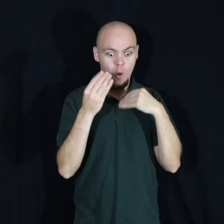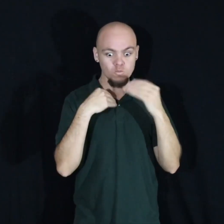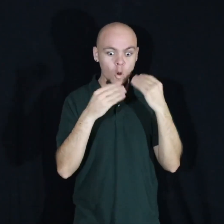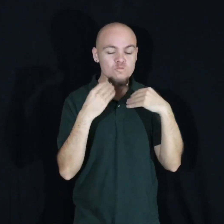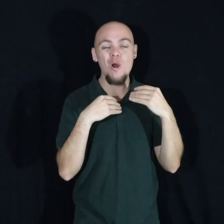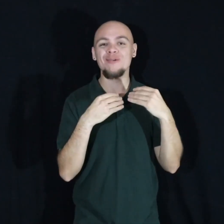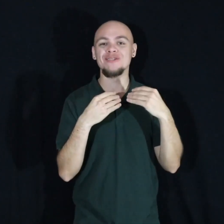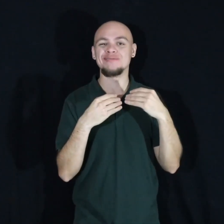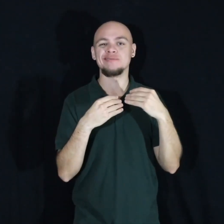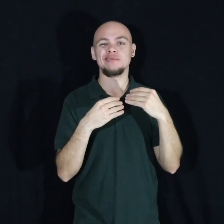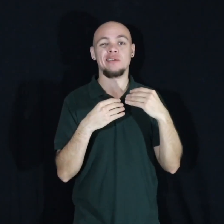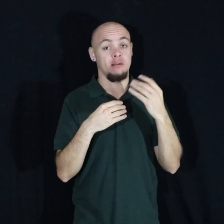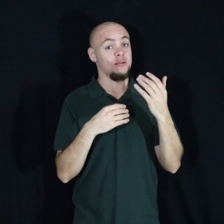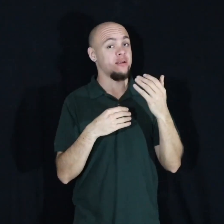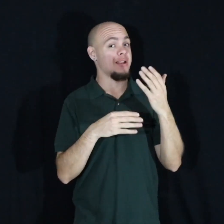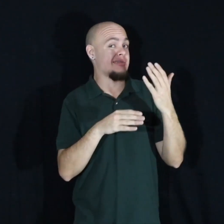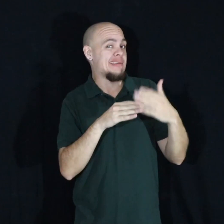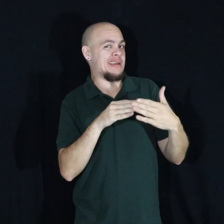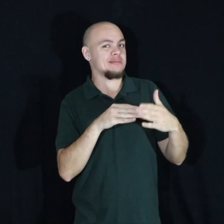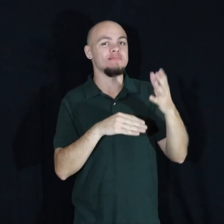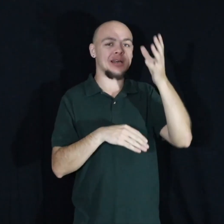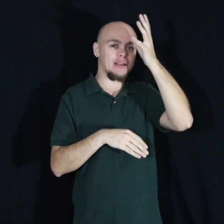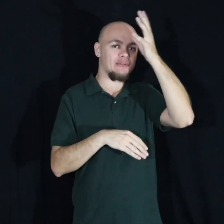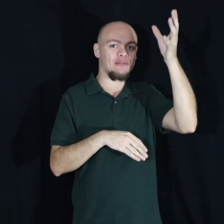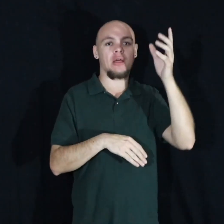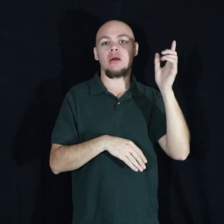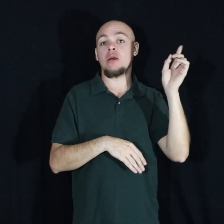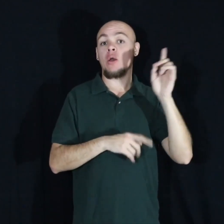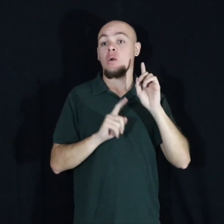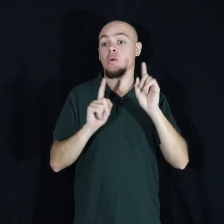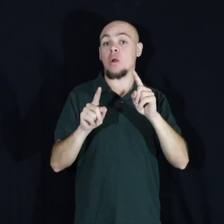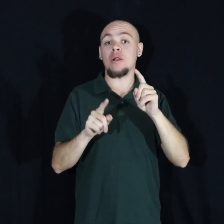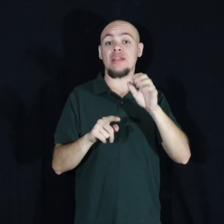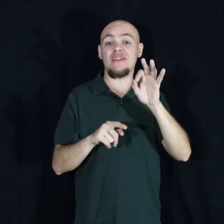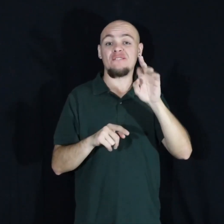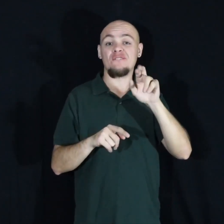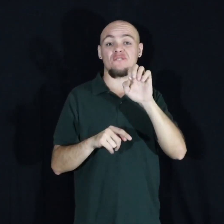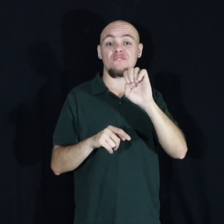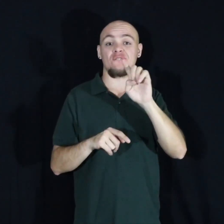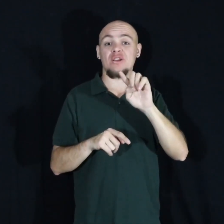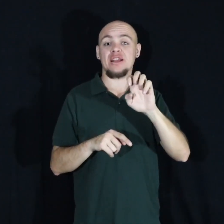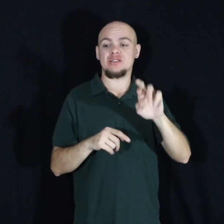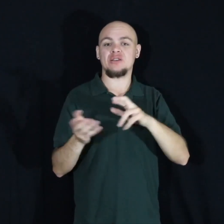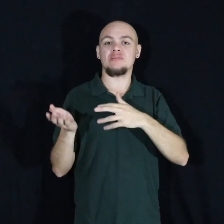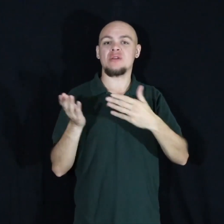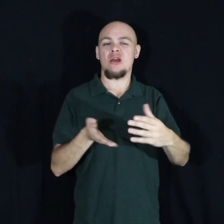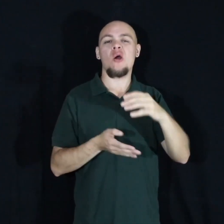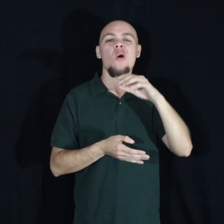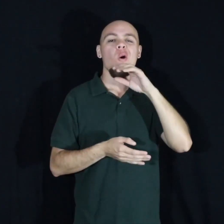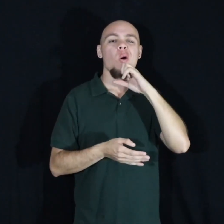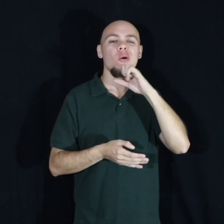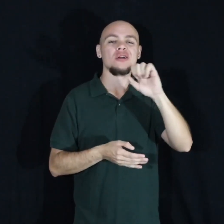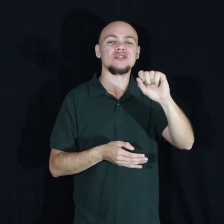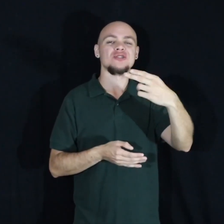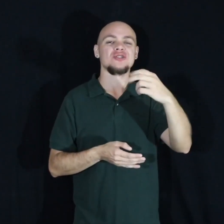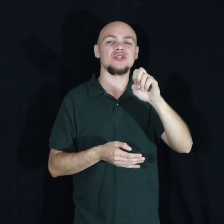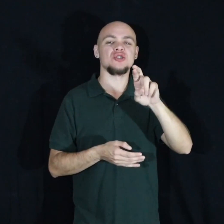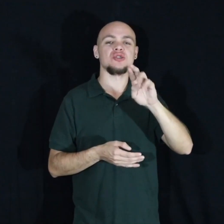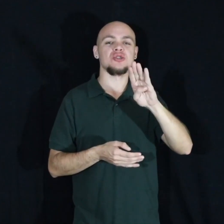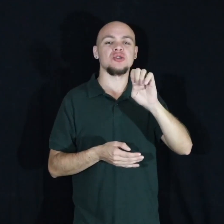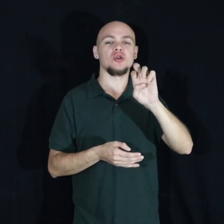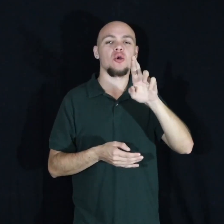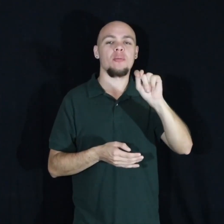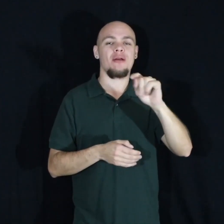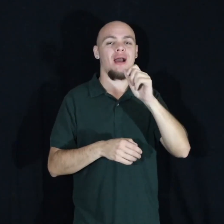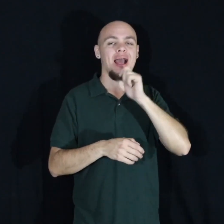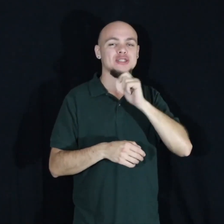just to sweeten the deal, my grandfather went to the freezer and gave us all a side of orange sherbet ice cream.